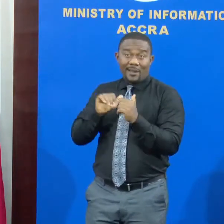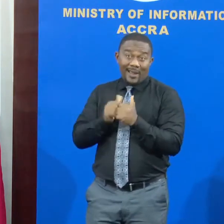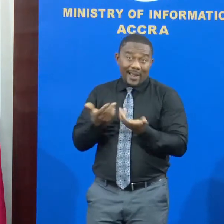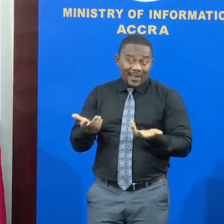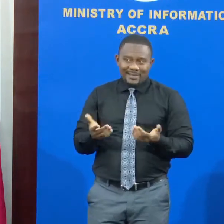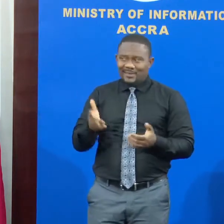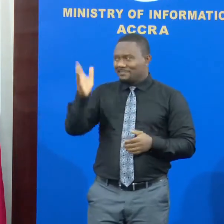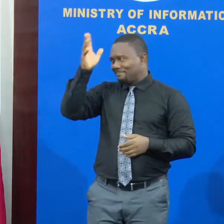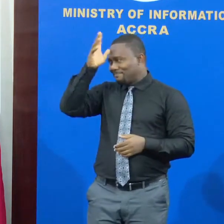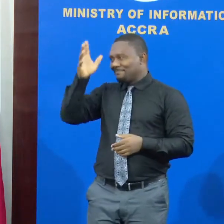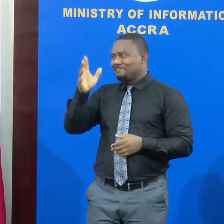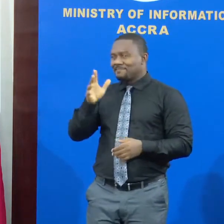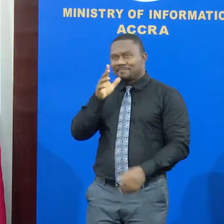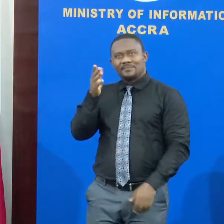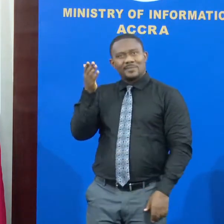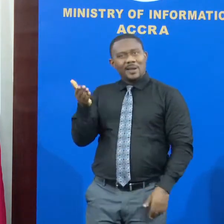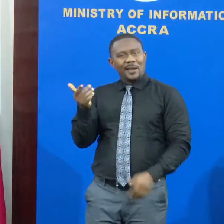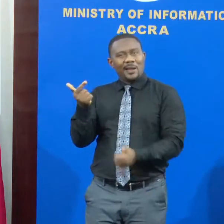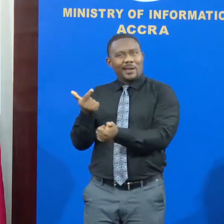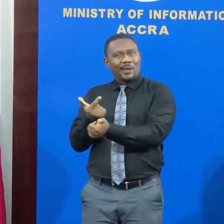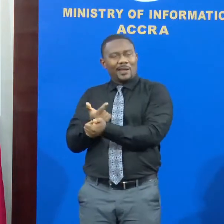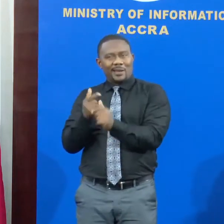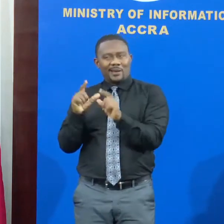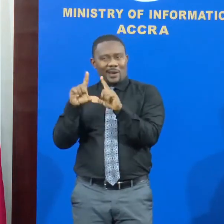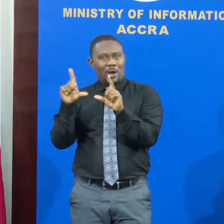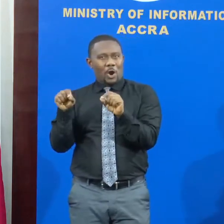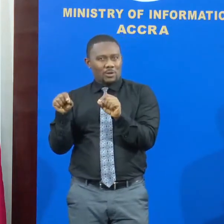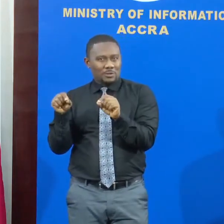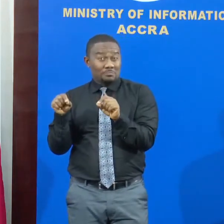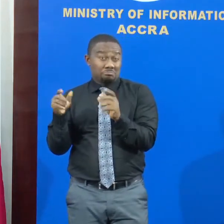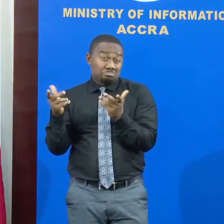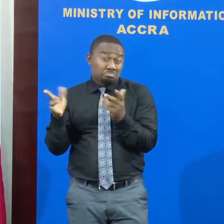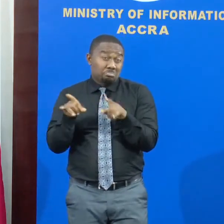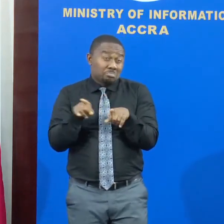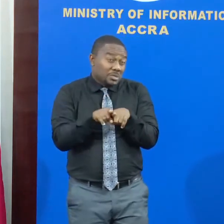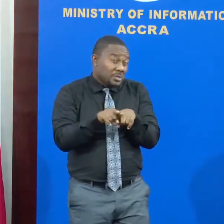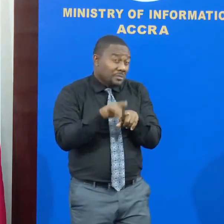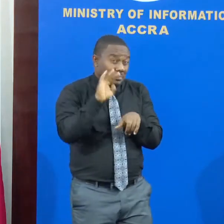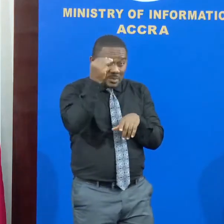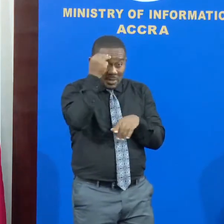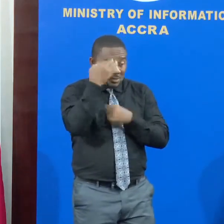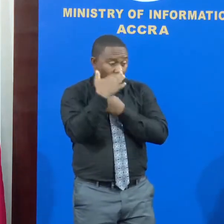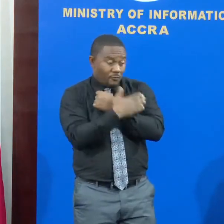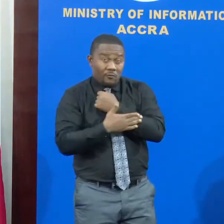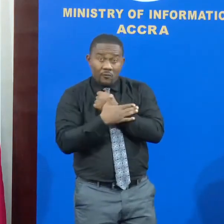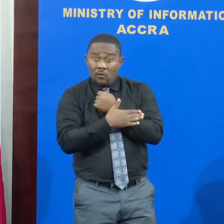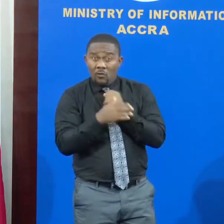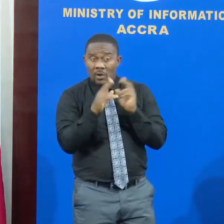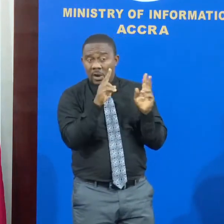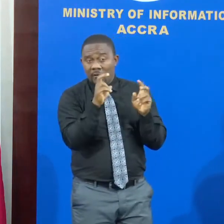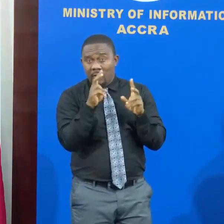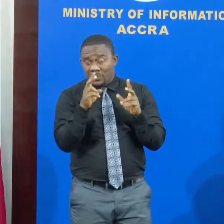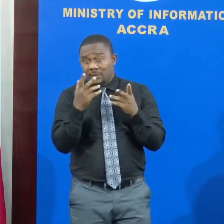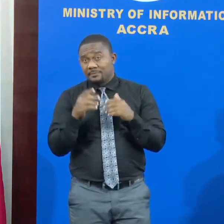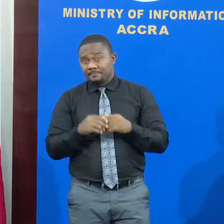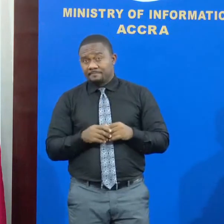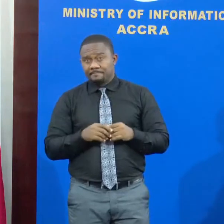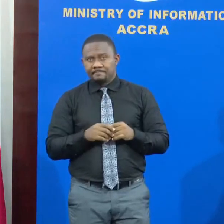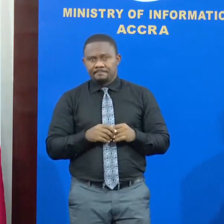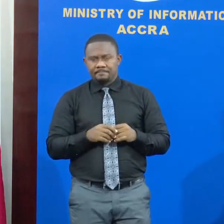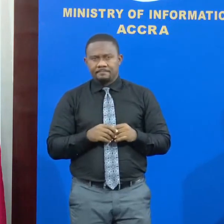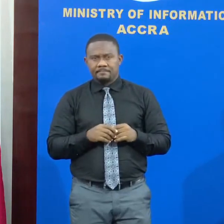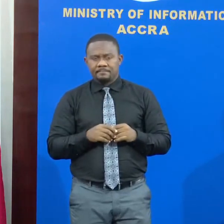the parent's Ghana card. We're doing the same with the Ministry of Foreign Affairs and Regional Integration. The Ghana card has